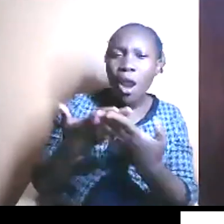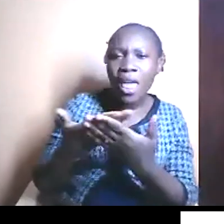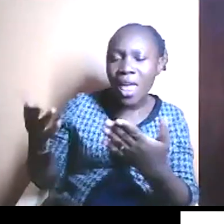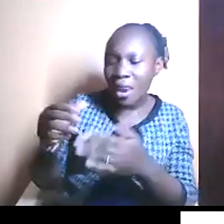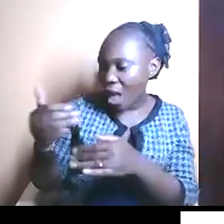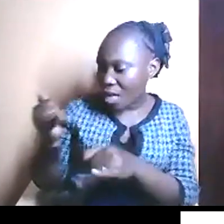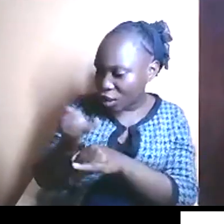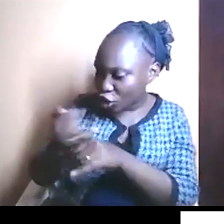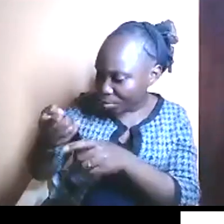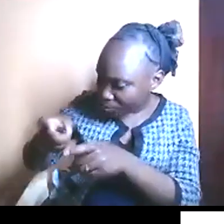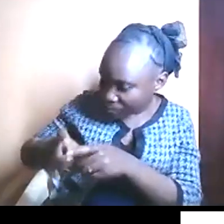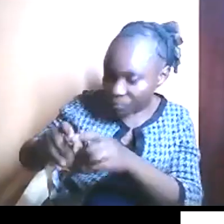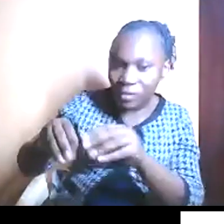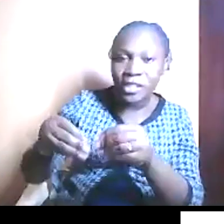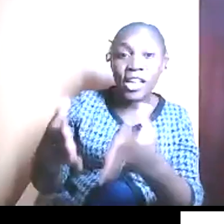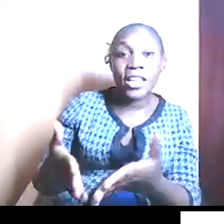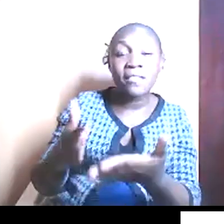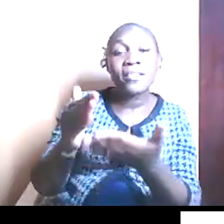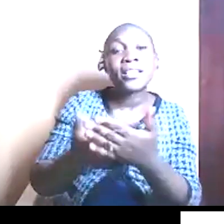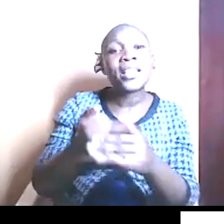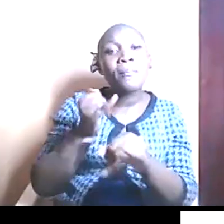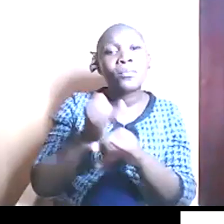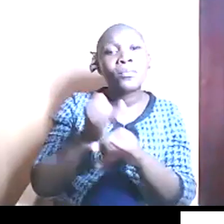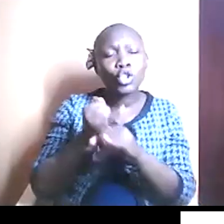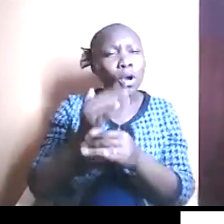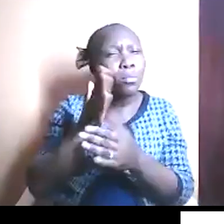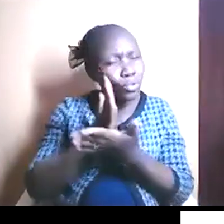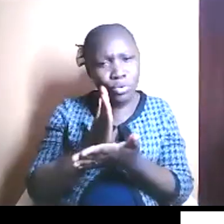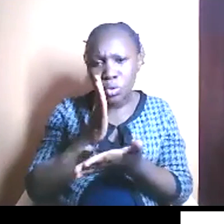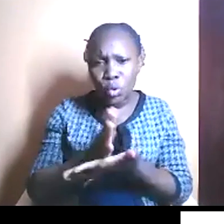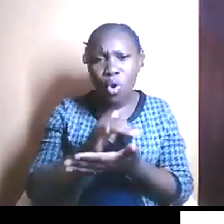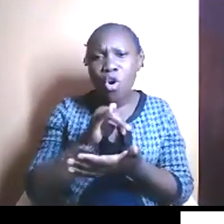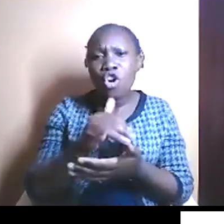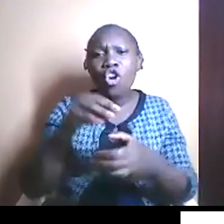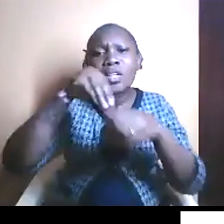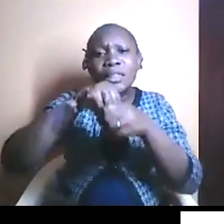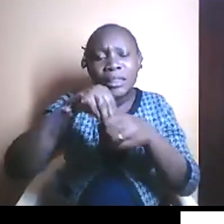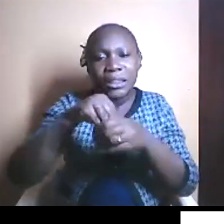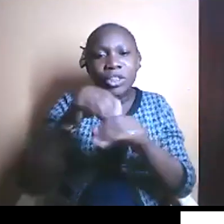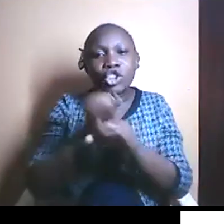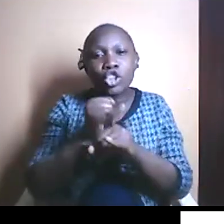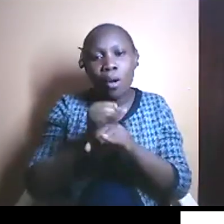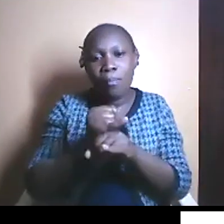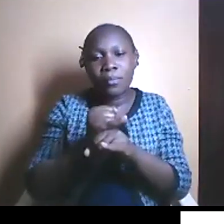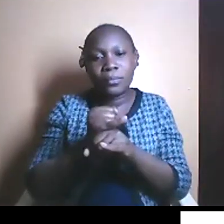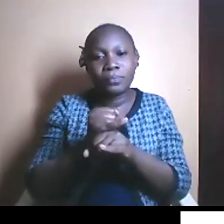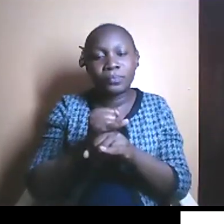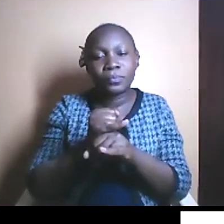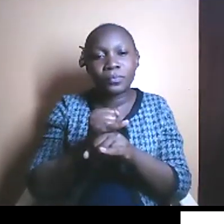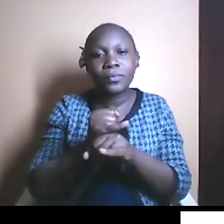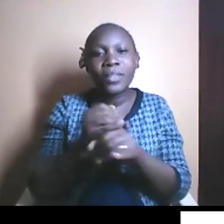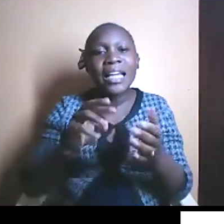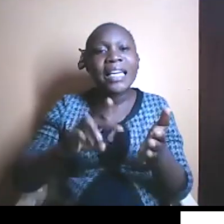And some of those duties are really not within the job description. We all want a good job.